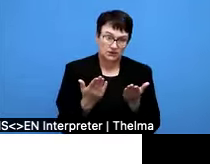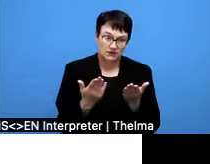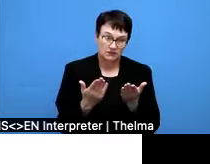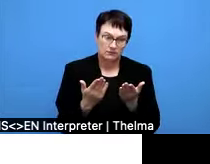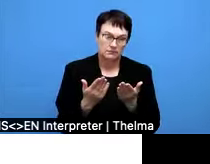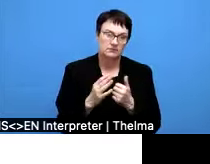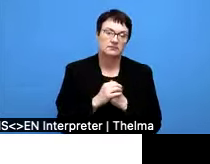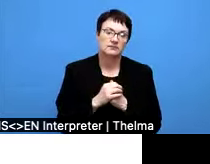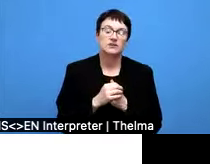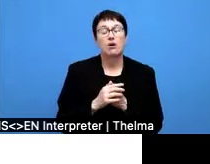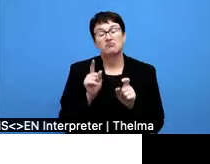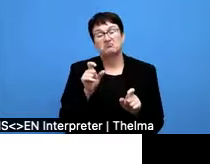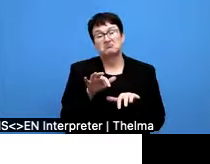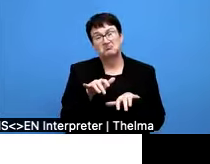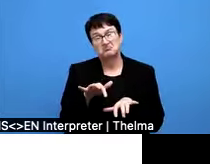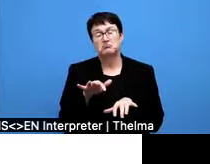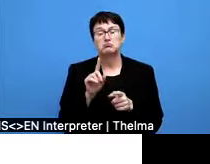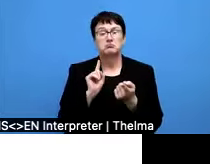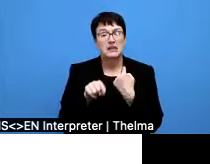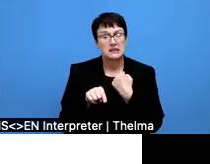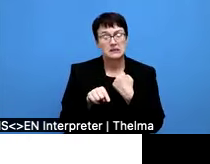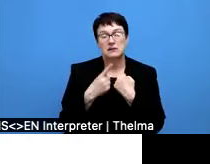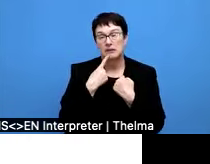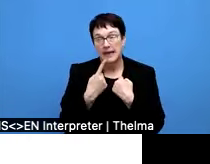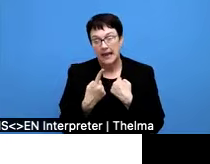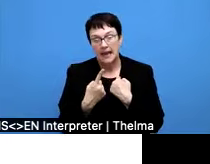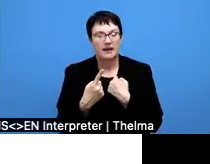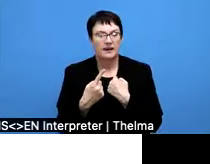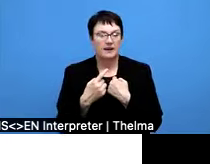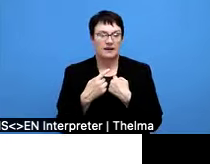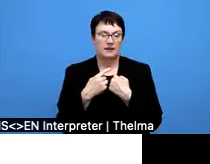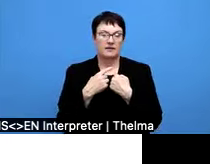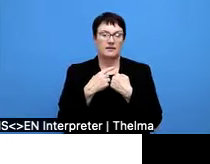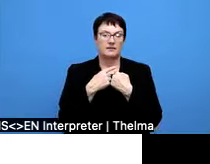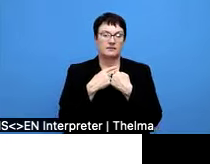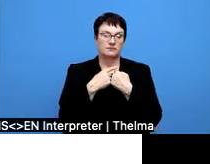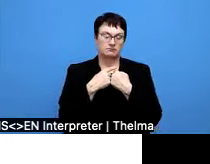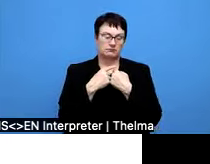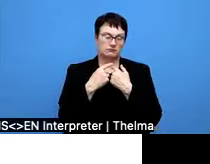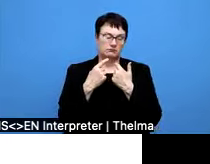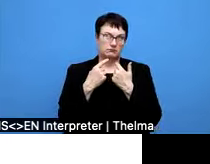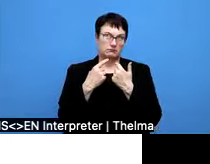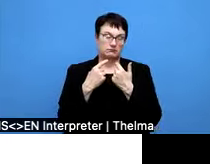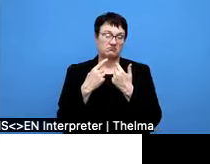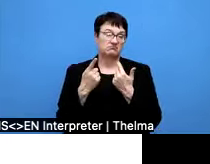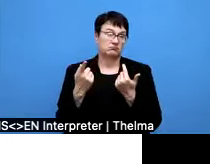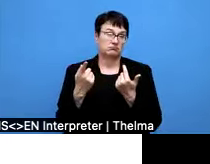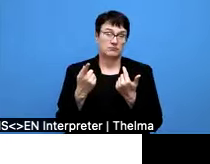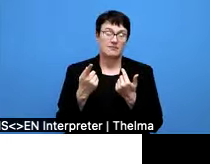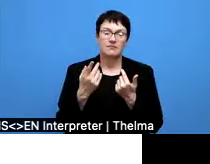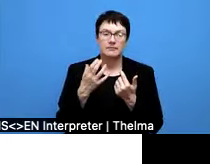Some of the responses to what's typically included from you were basic or